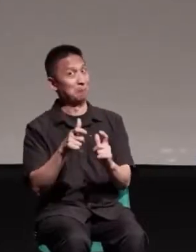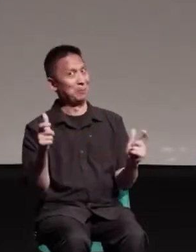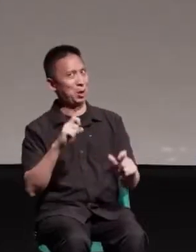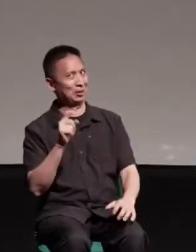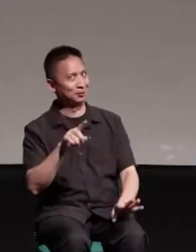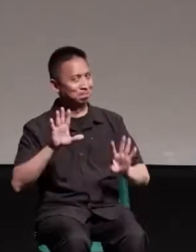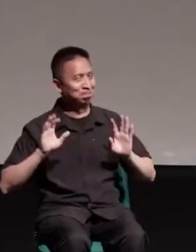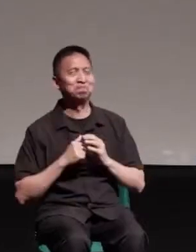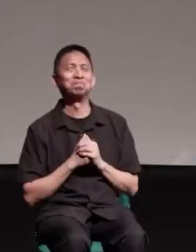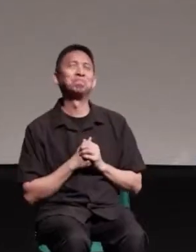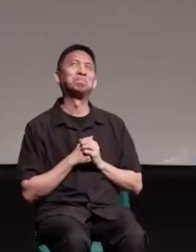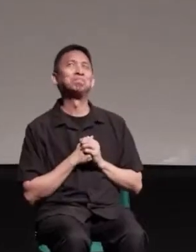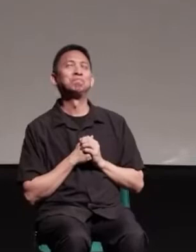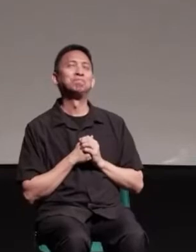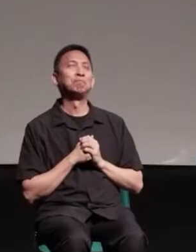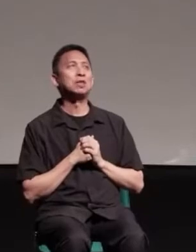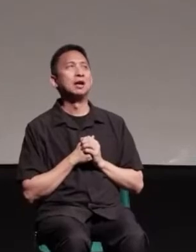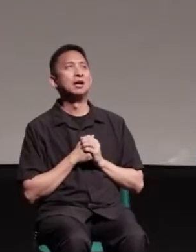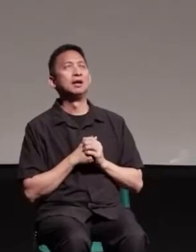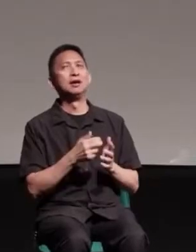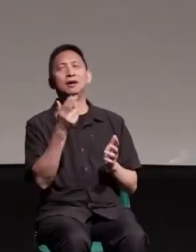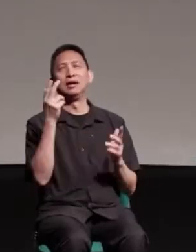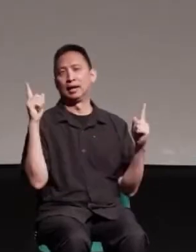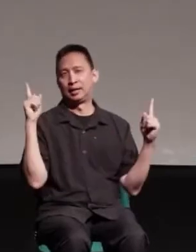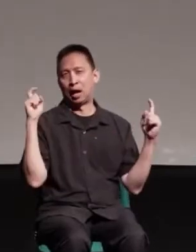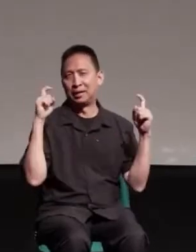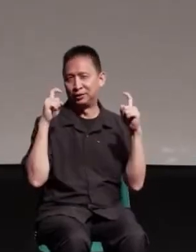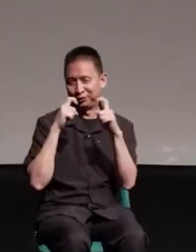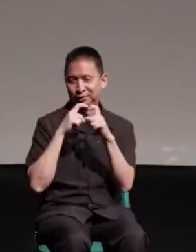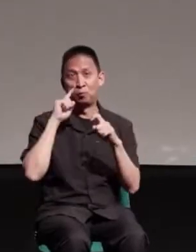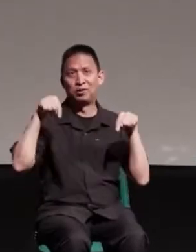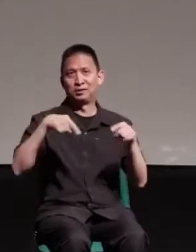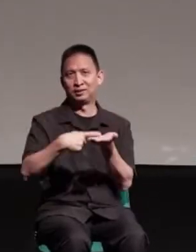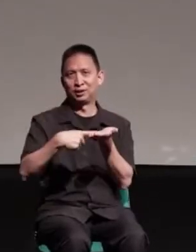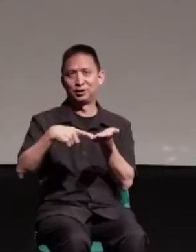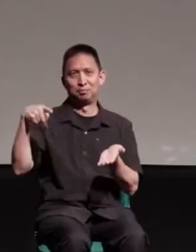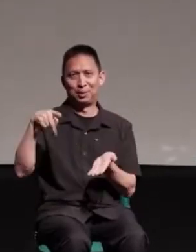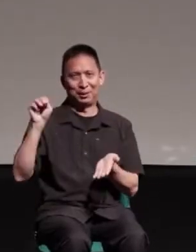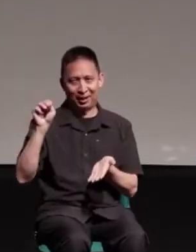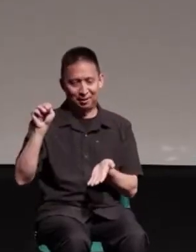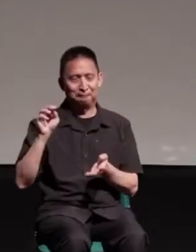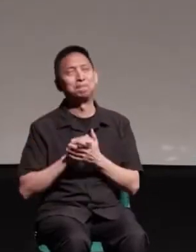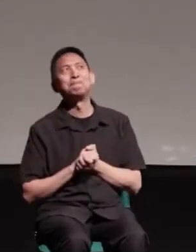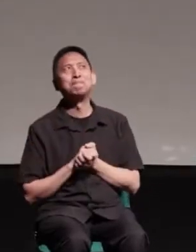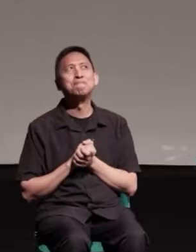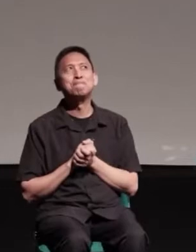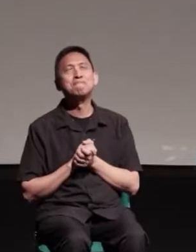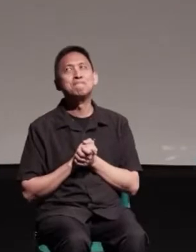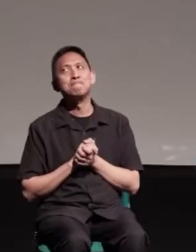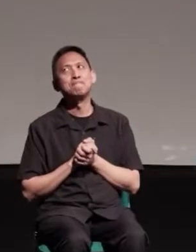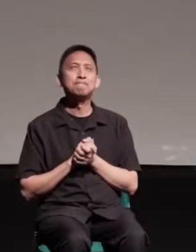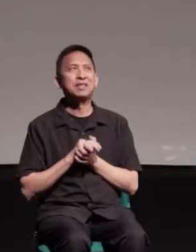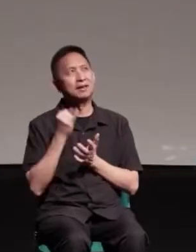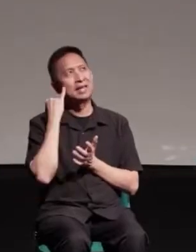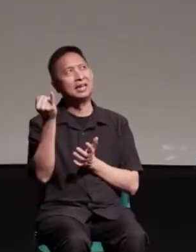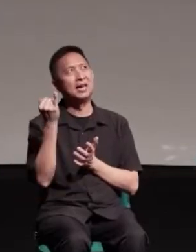but one of the things that I think always complicates this discussion of public media is this perhaps idea